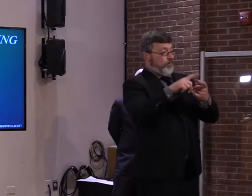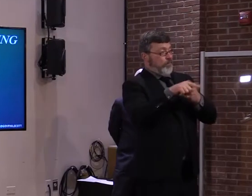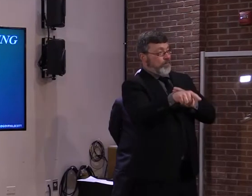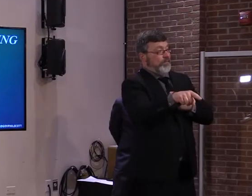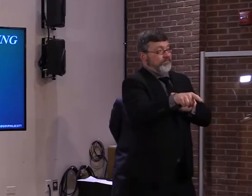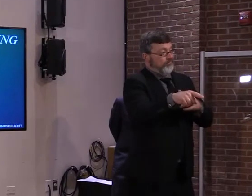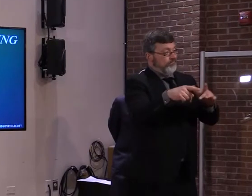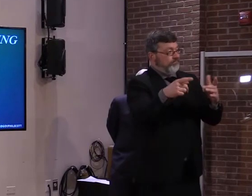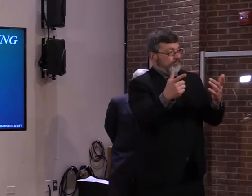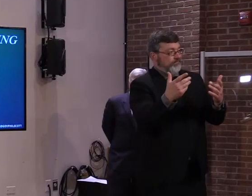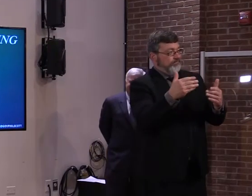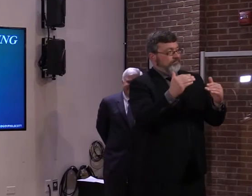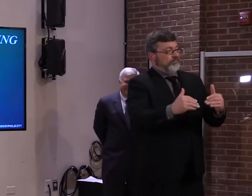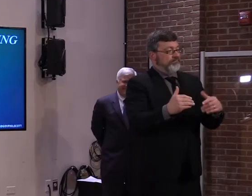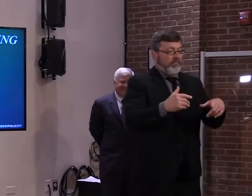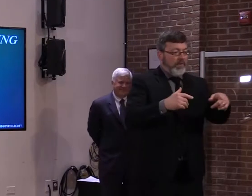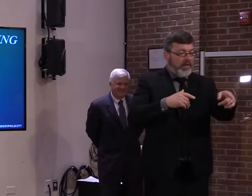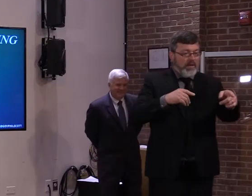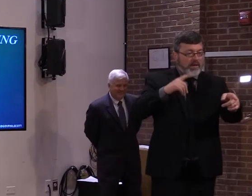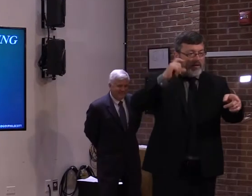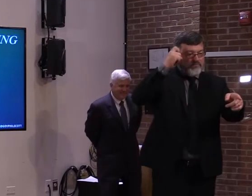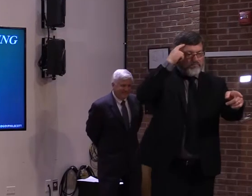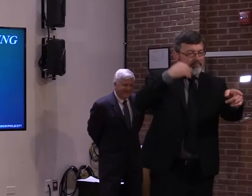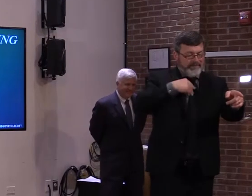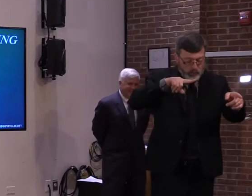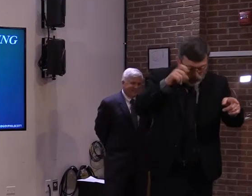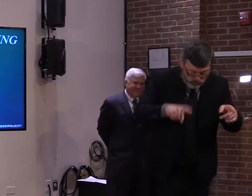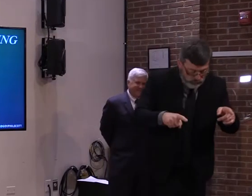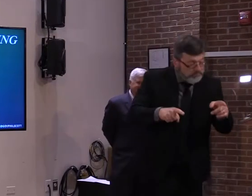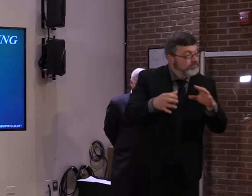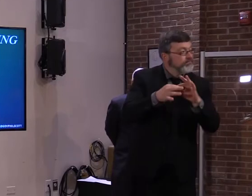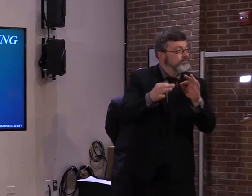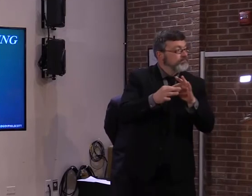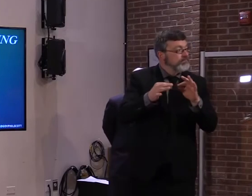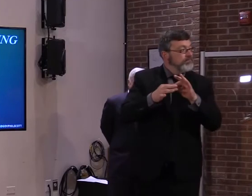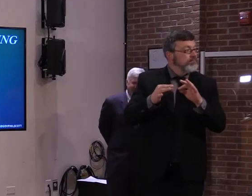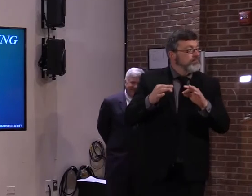Governor, thank you very much. I was wondering,